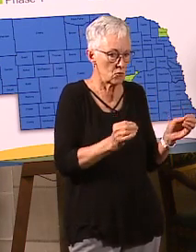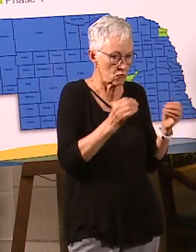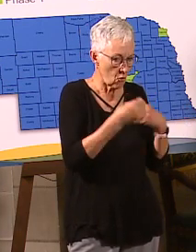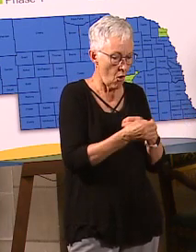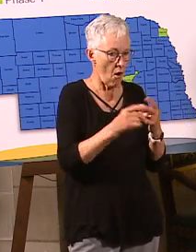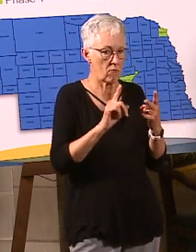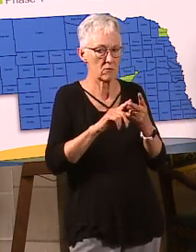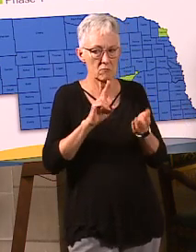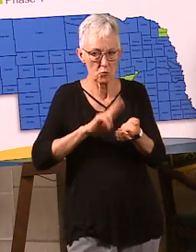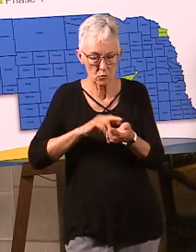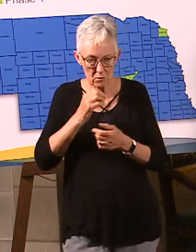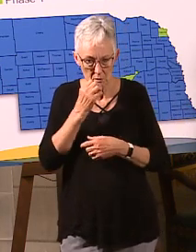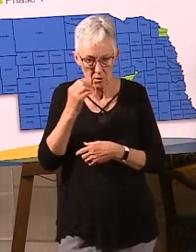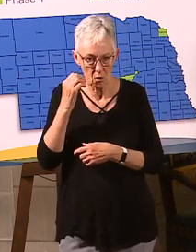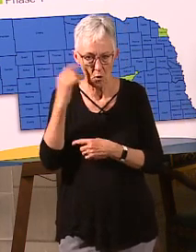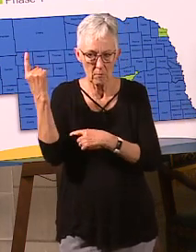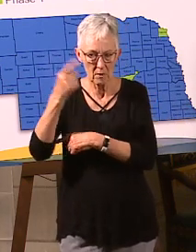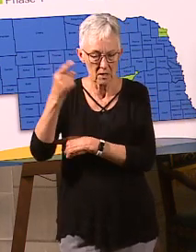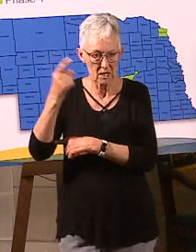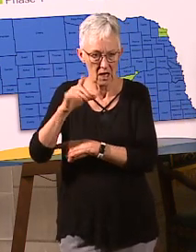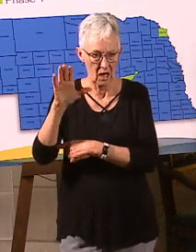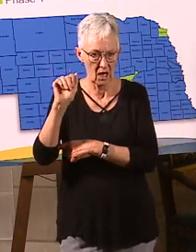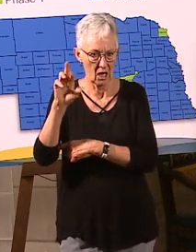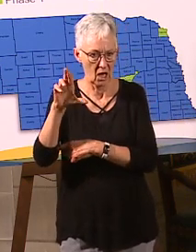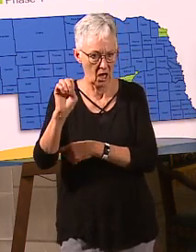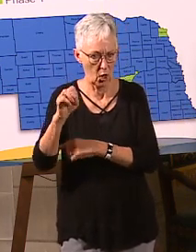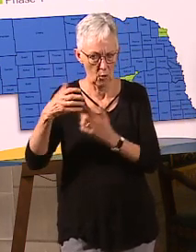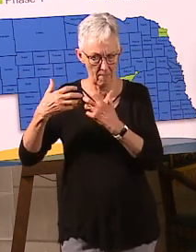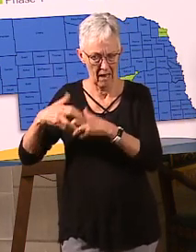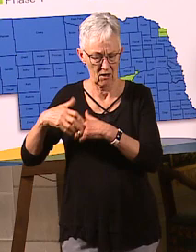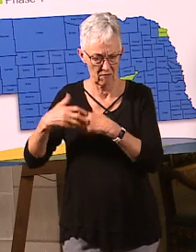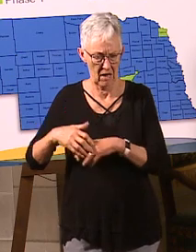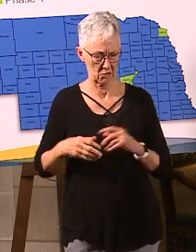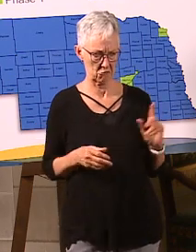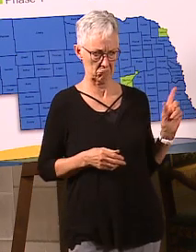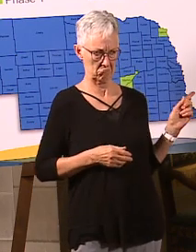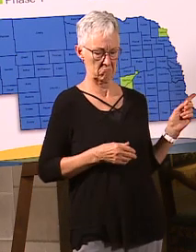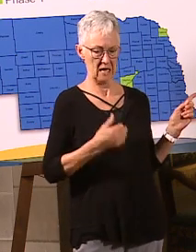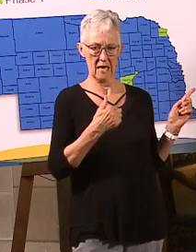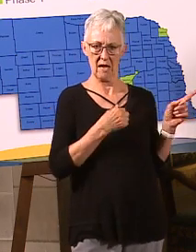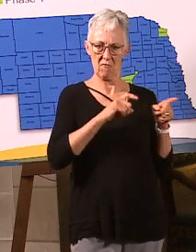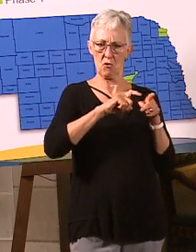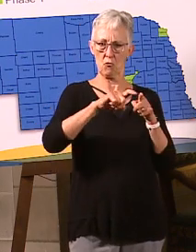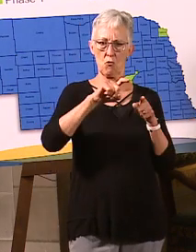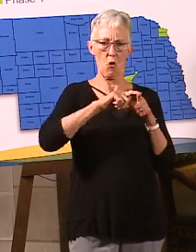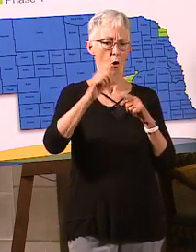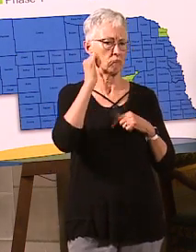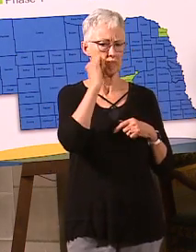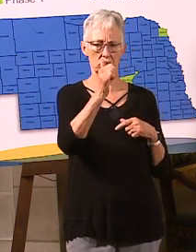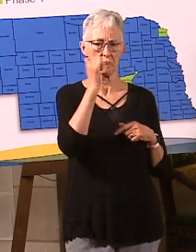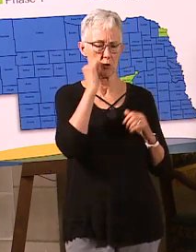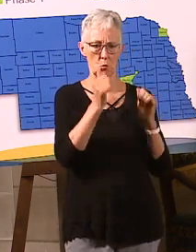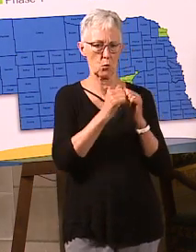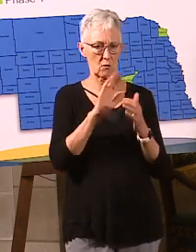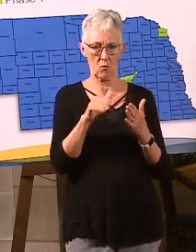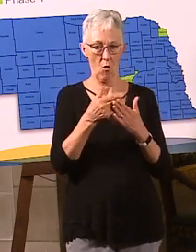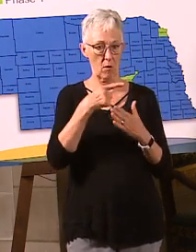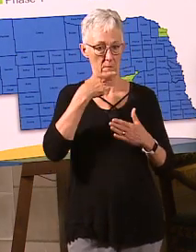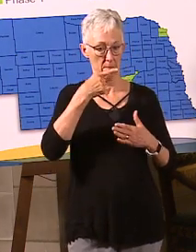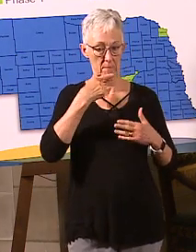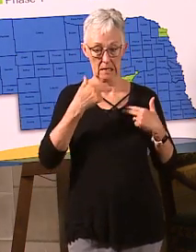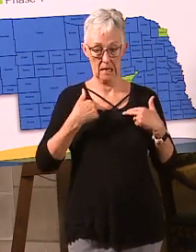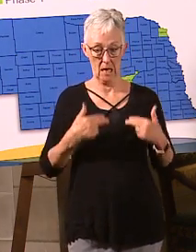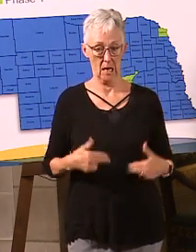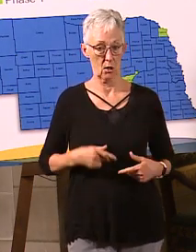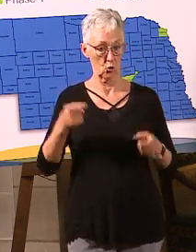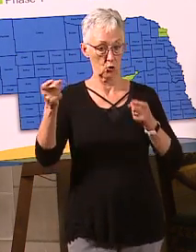restaurants. Yeah, so we're on a call daily with all the public health directors, and that was not mentioned, has not been